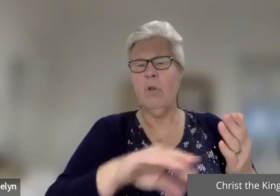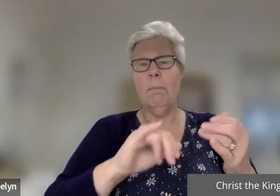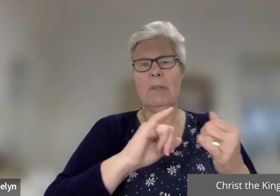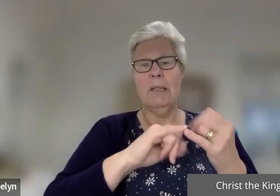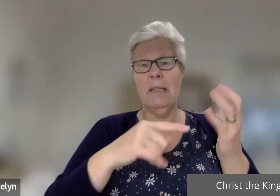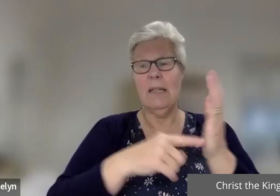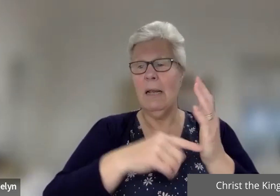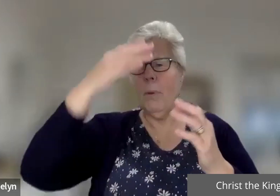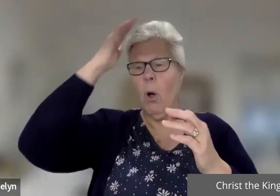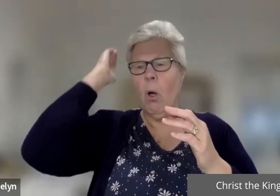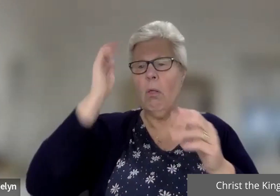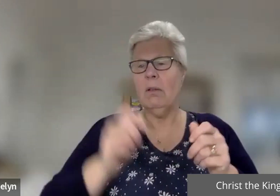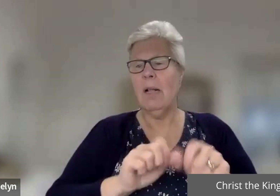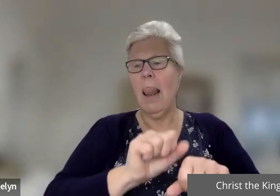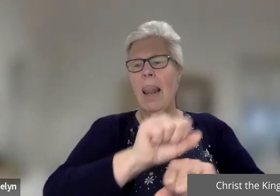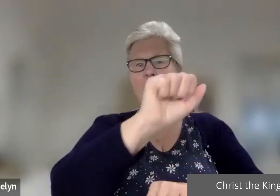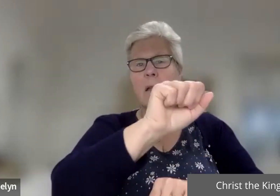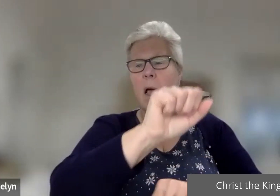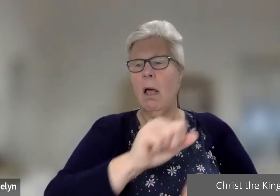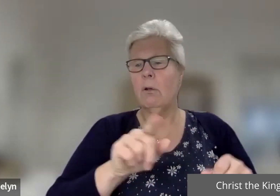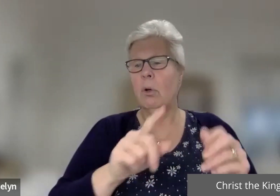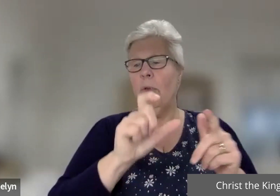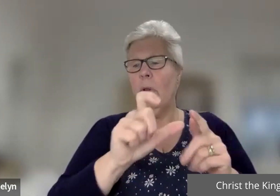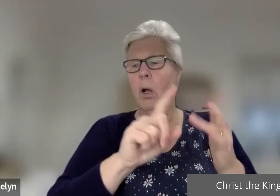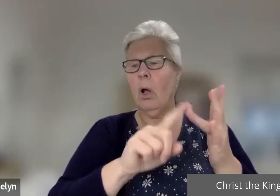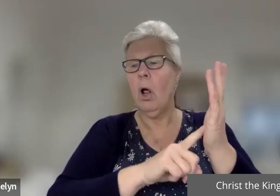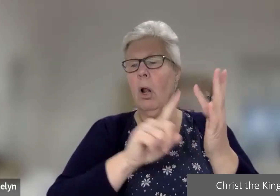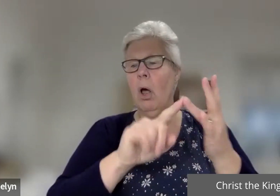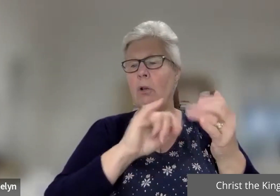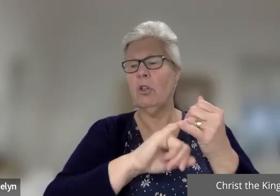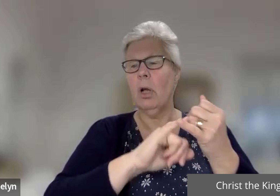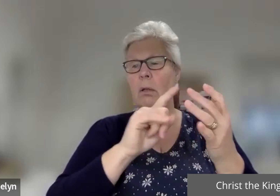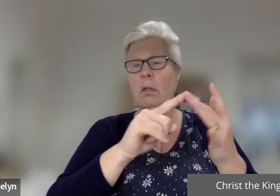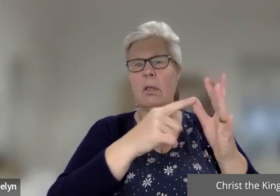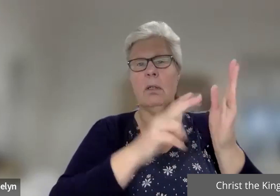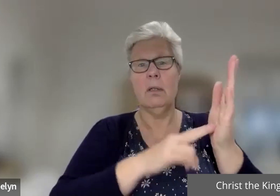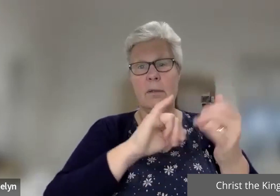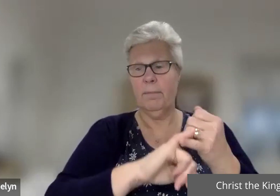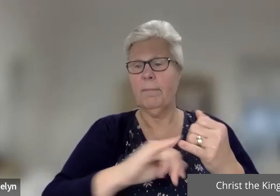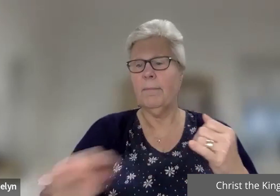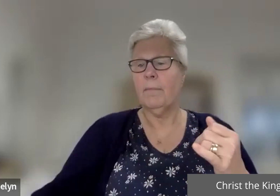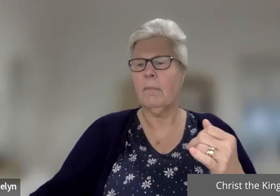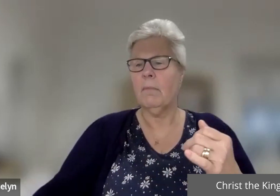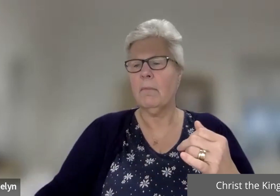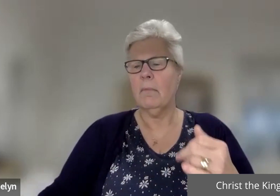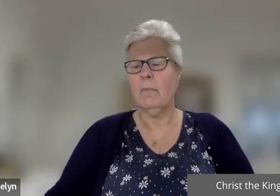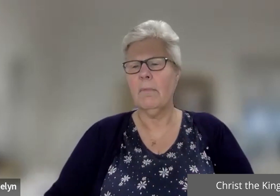Reading from St. Paul's letter to Colossians.